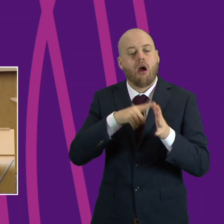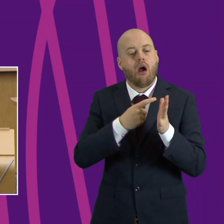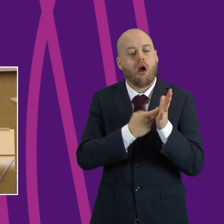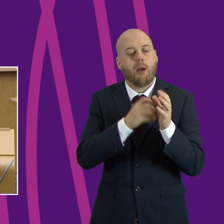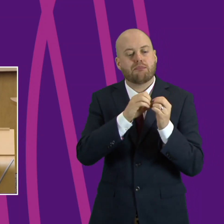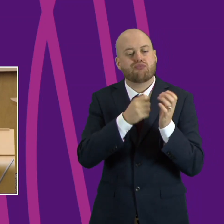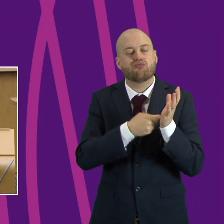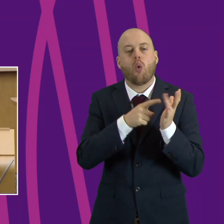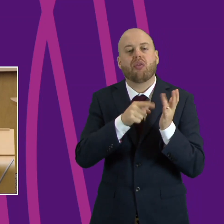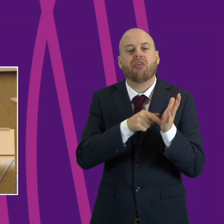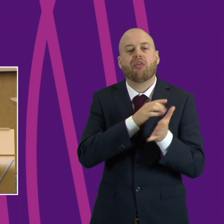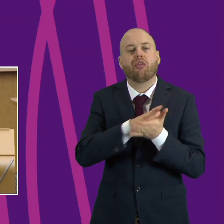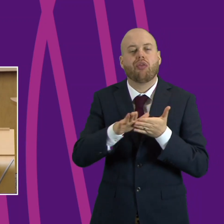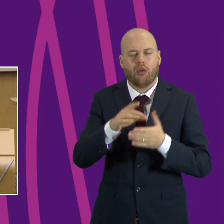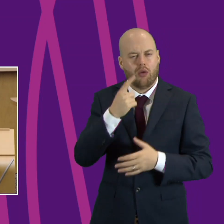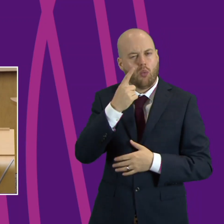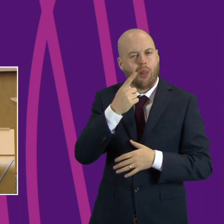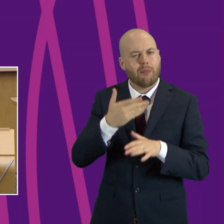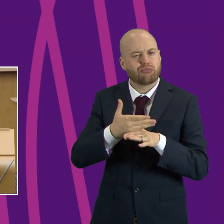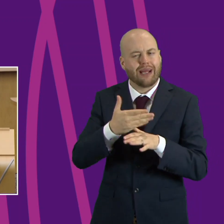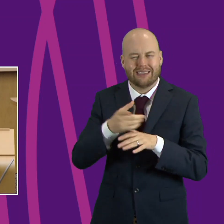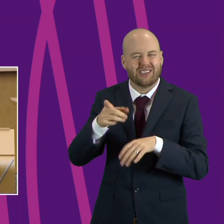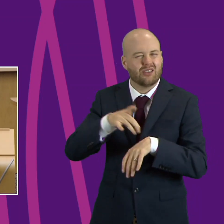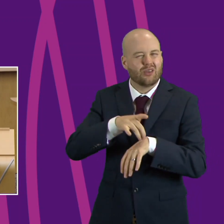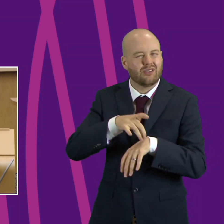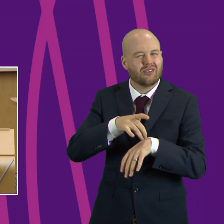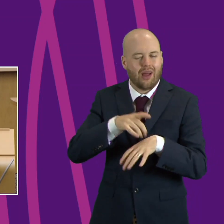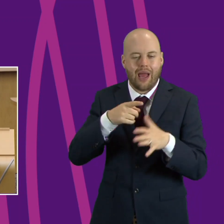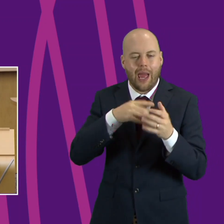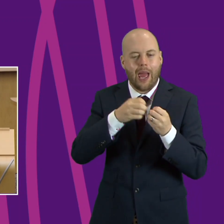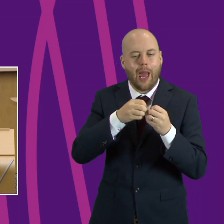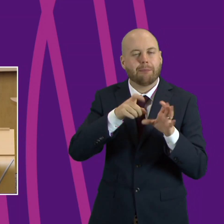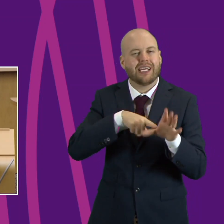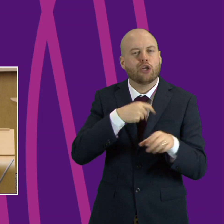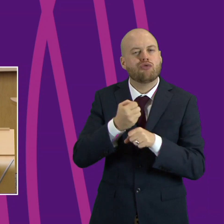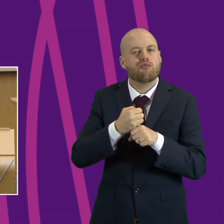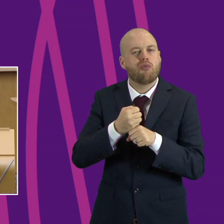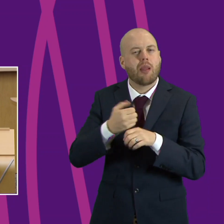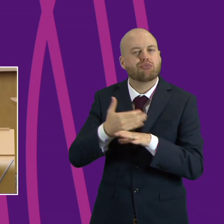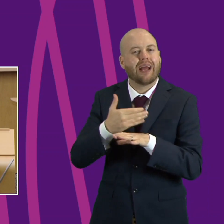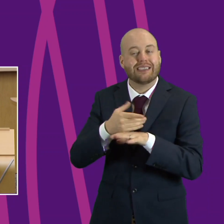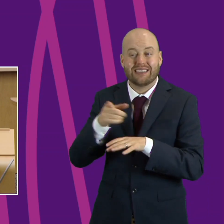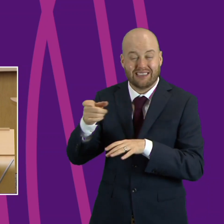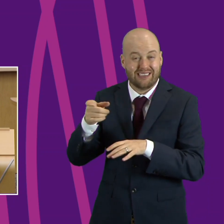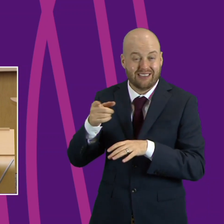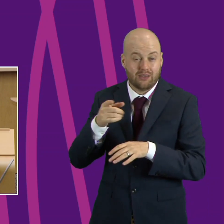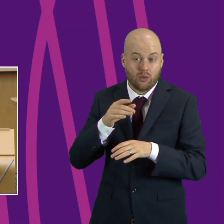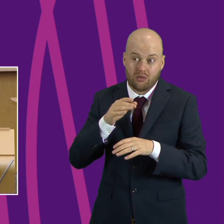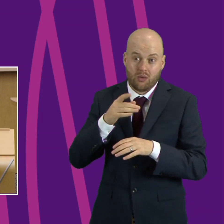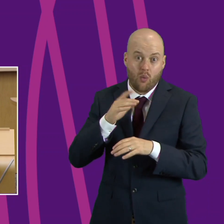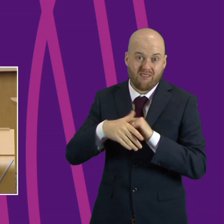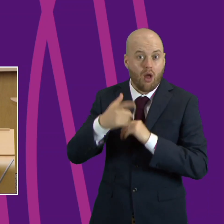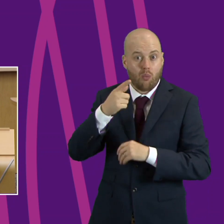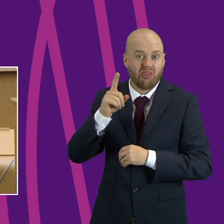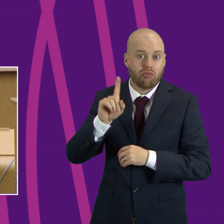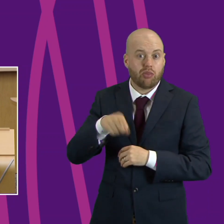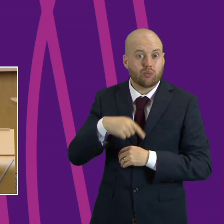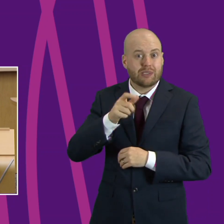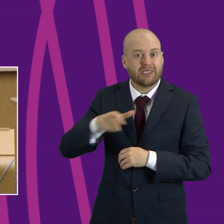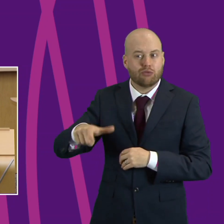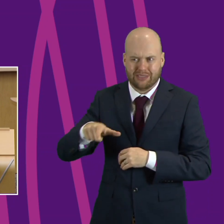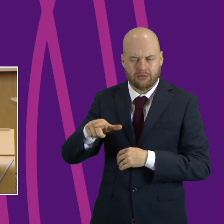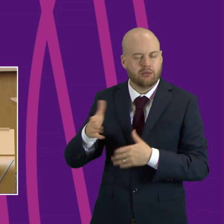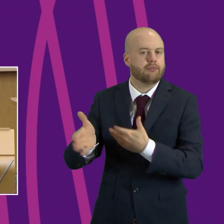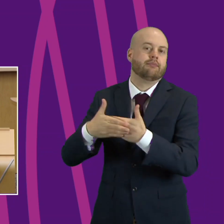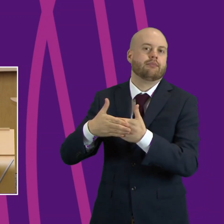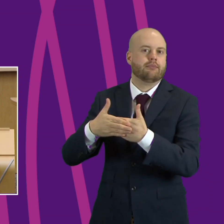about 6,500 patients. While I understand the focusing of resources on the coronavirus, can the Cabinet Secretary give real comfort